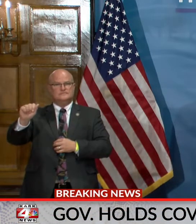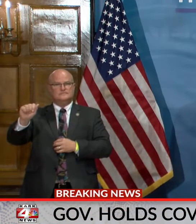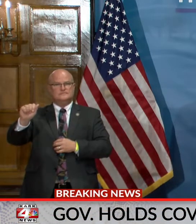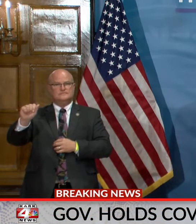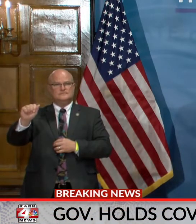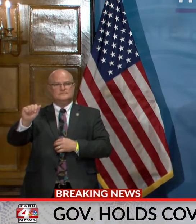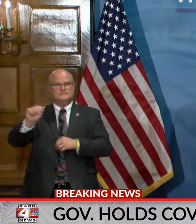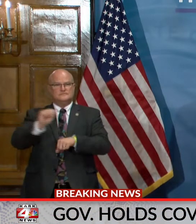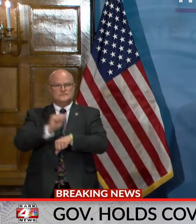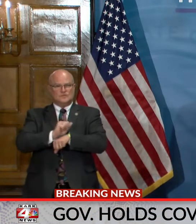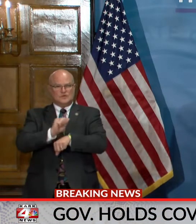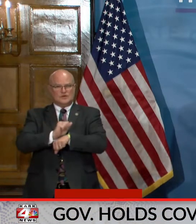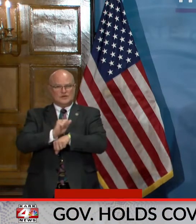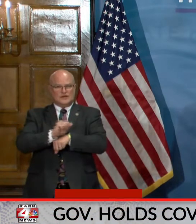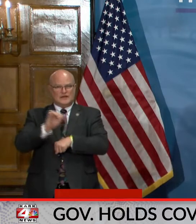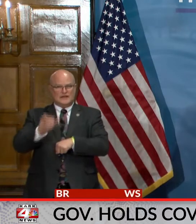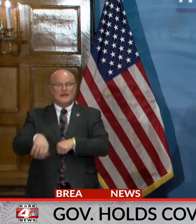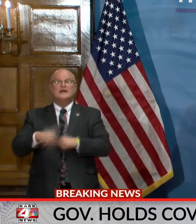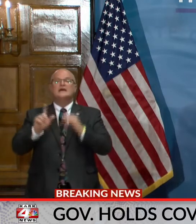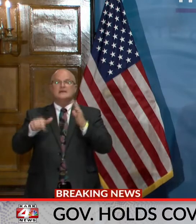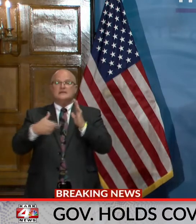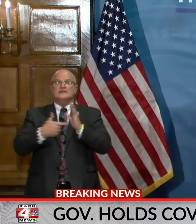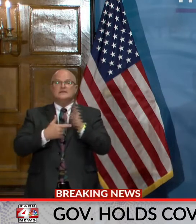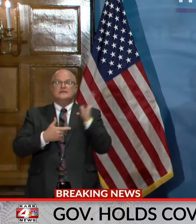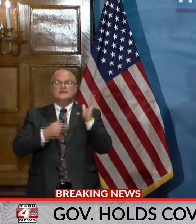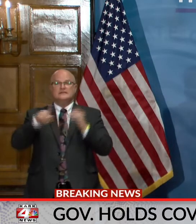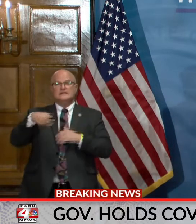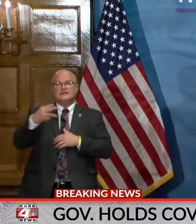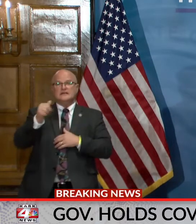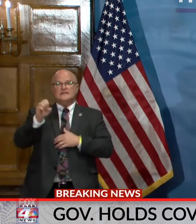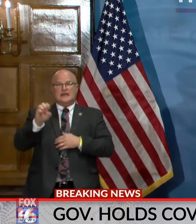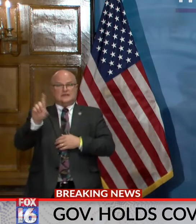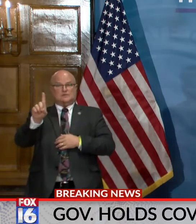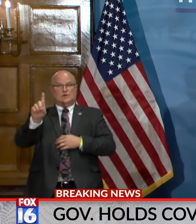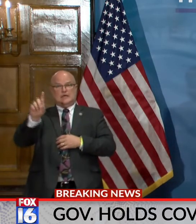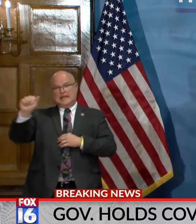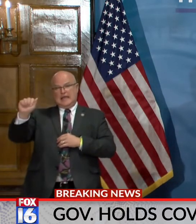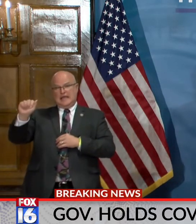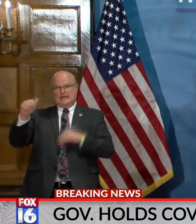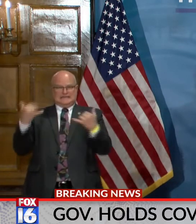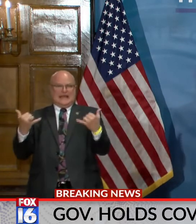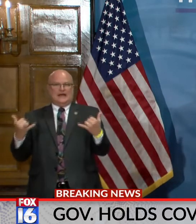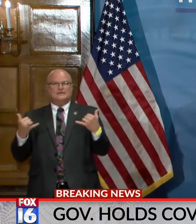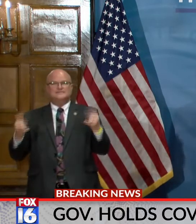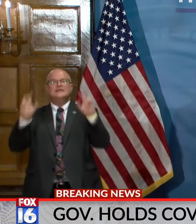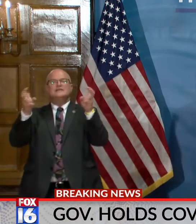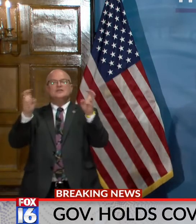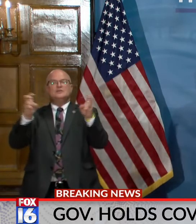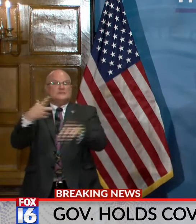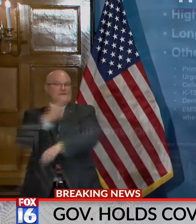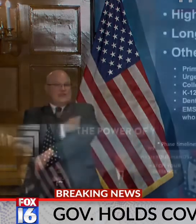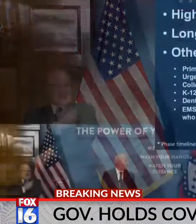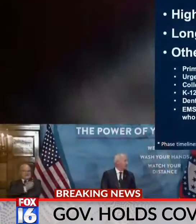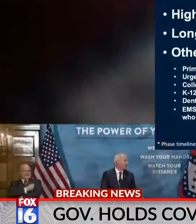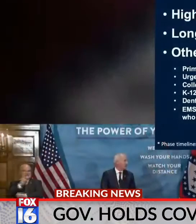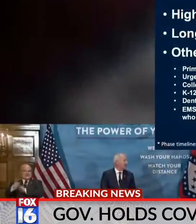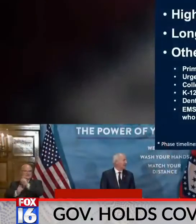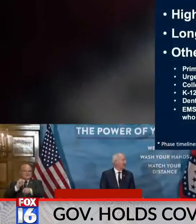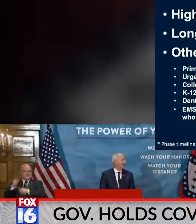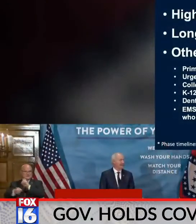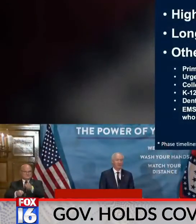working on putting that up. So this is phase 1A, which we are in now in terms of vaccine